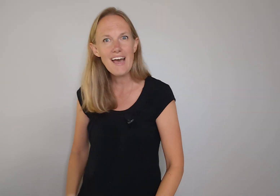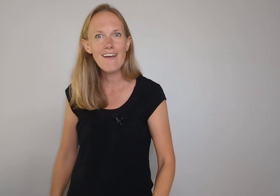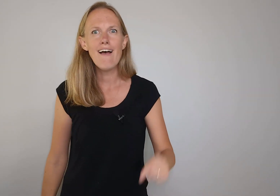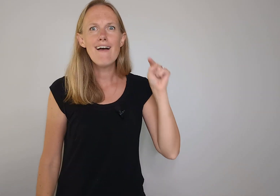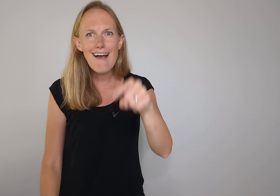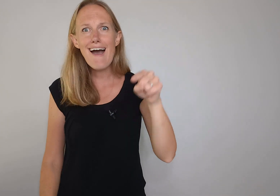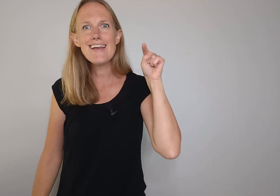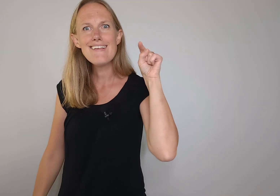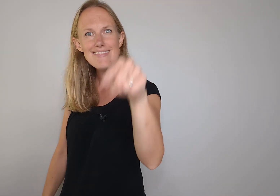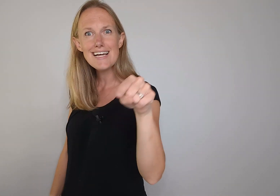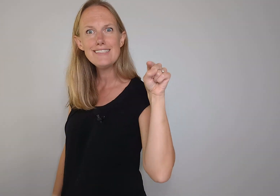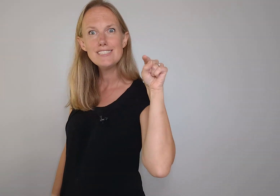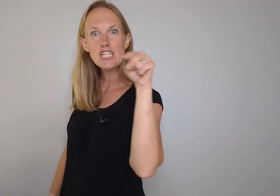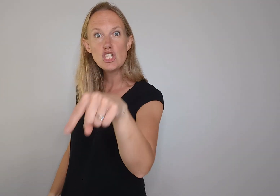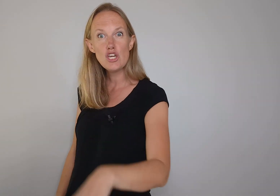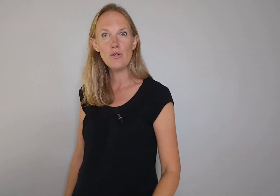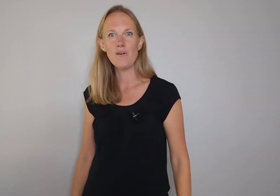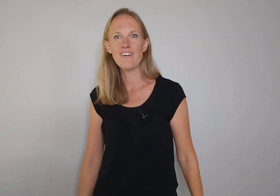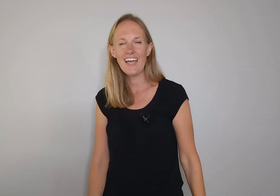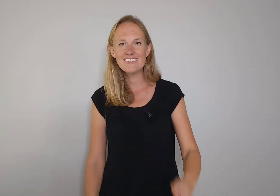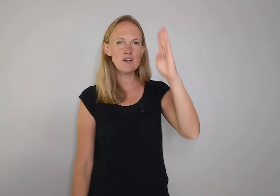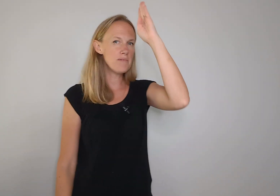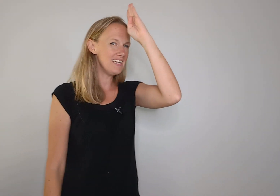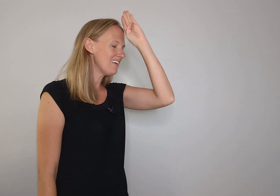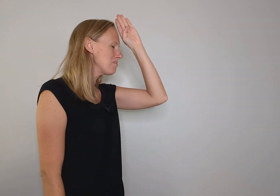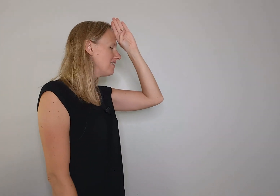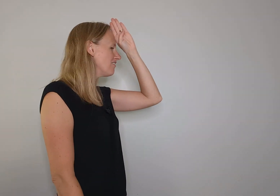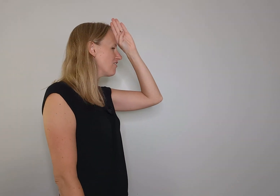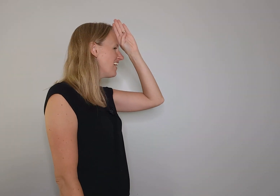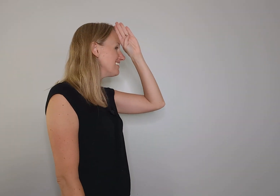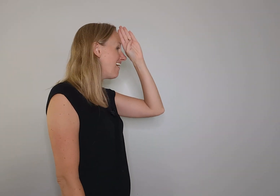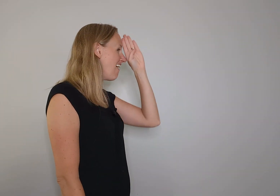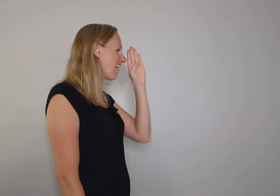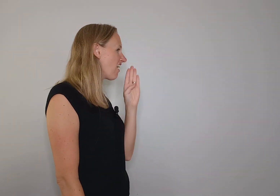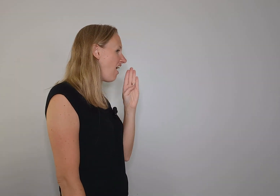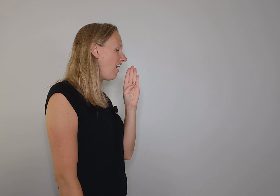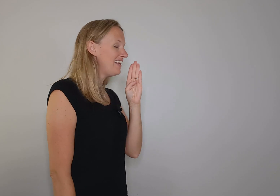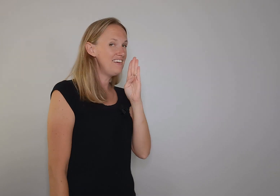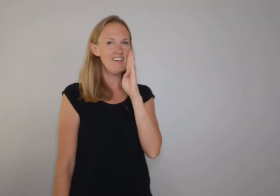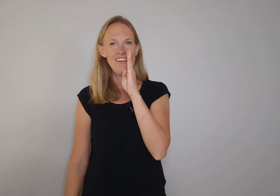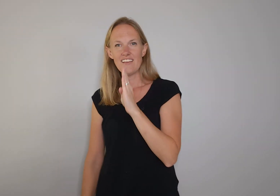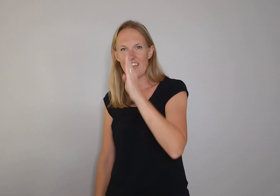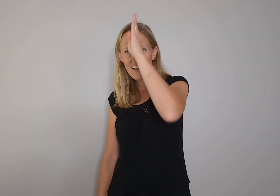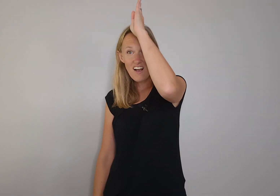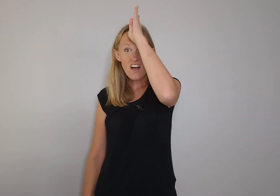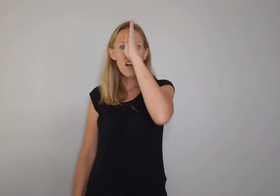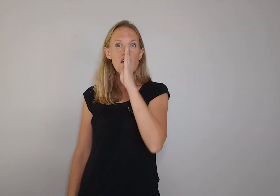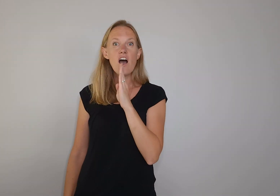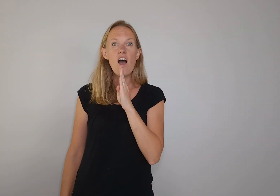that? God loves you. Okay, so a bead on the middle of your face. God, okay,